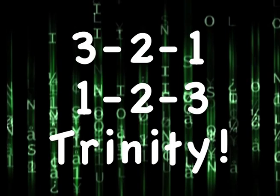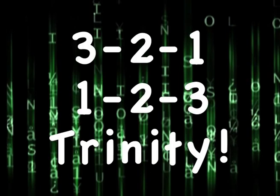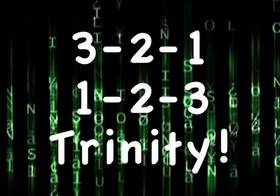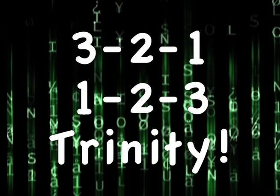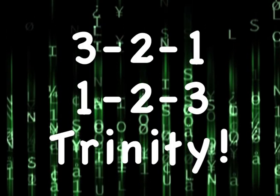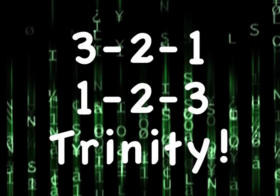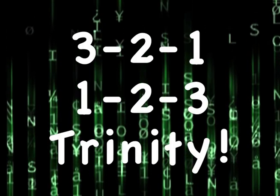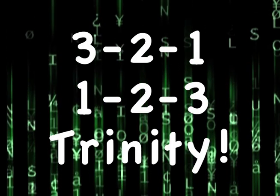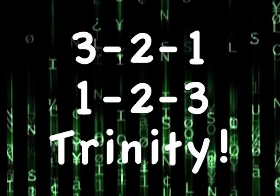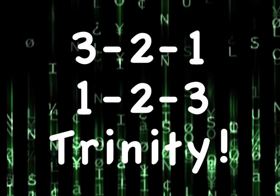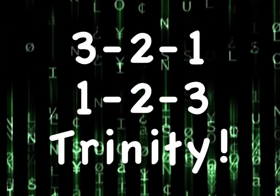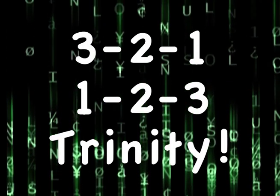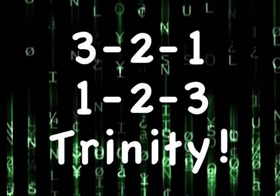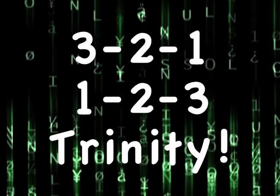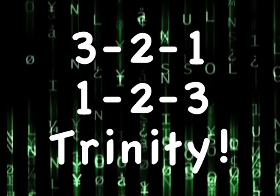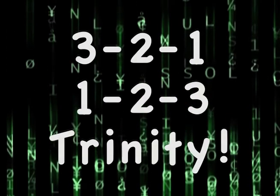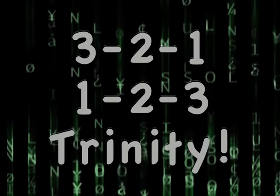3, 2, 1, 1, 2, 3, Trinity.